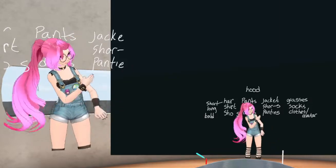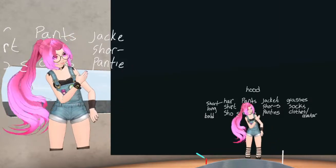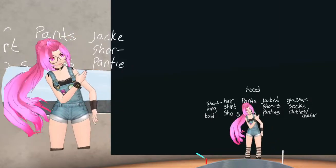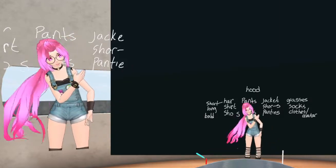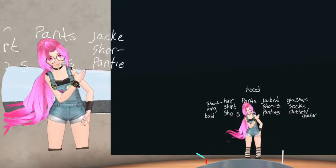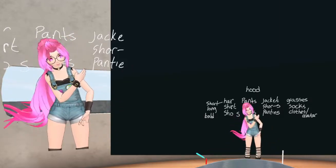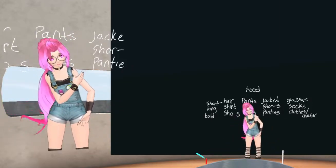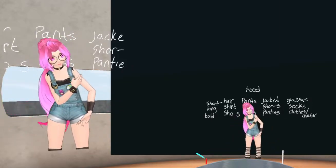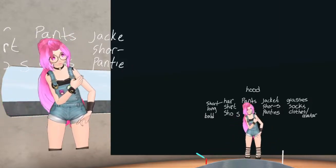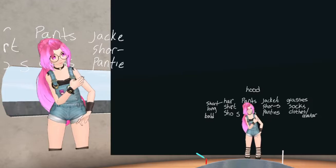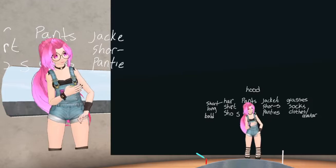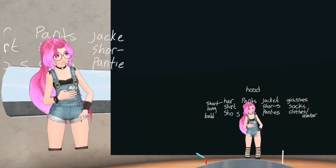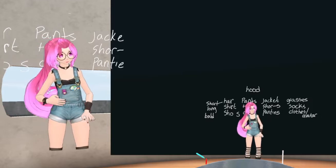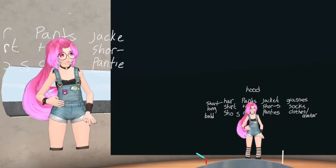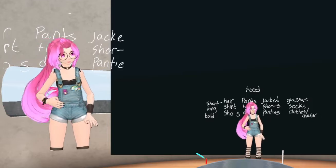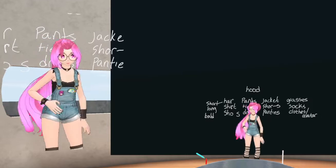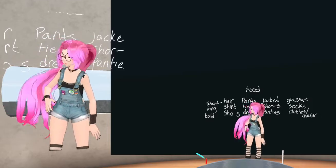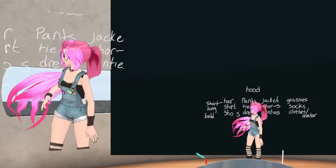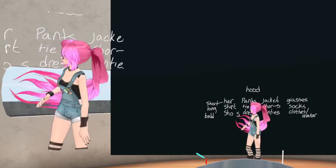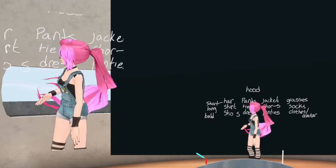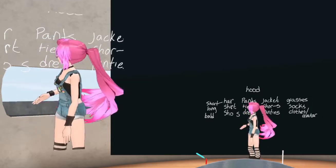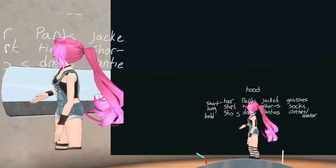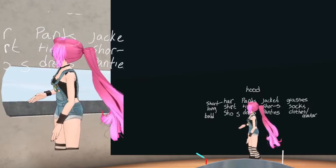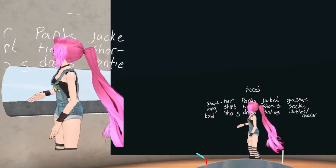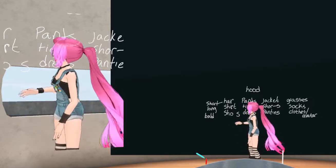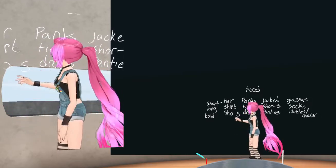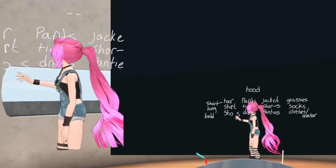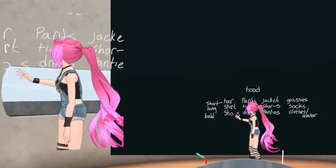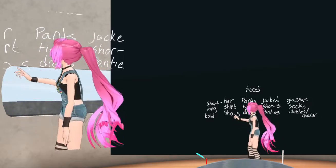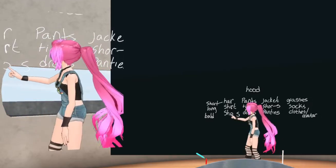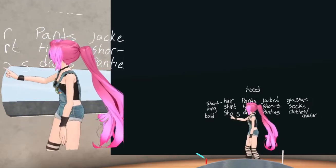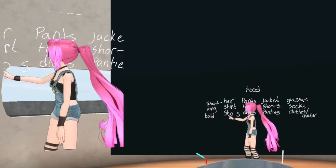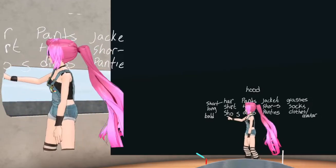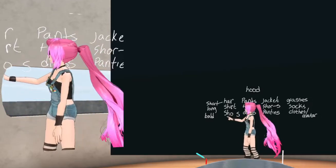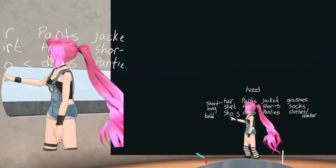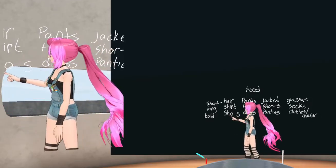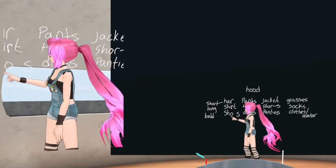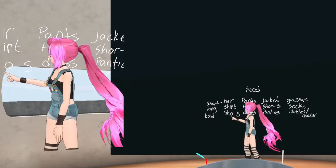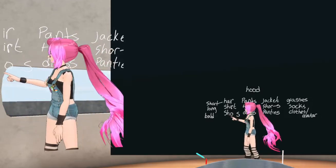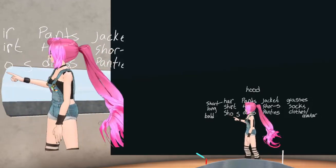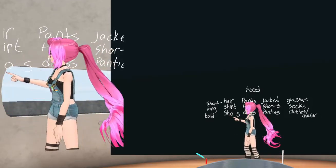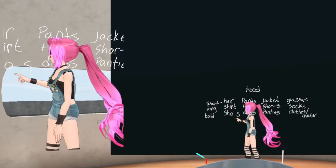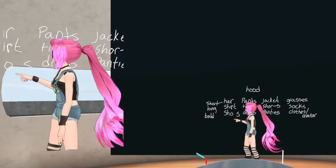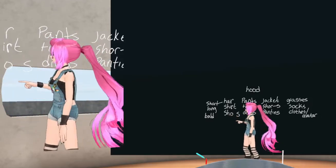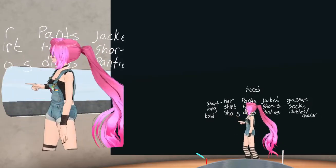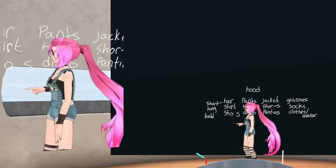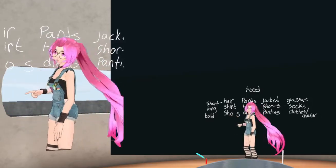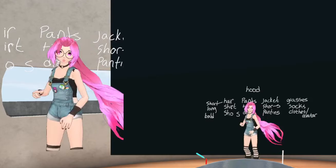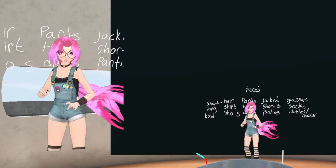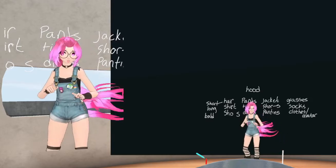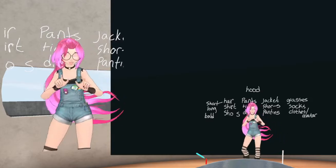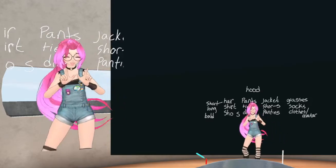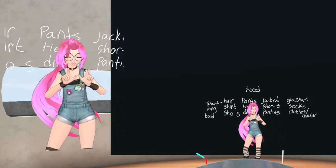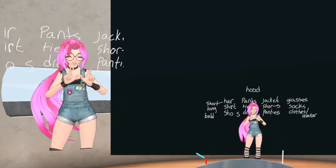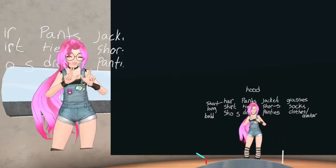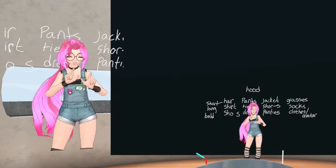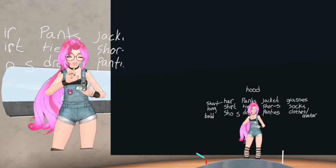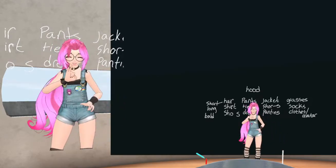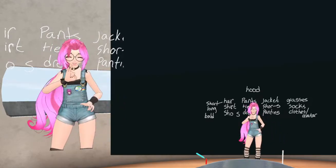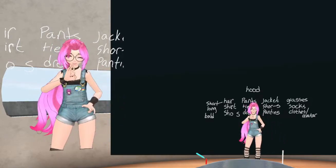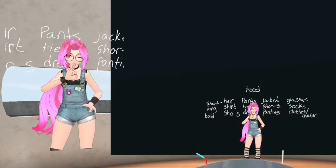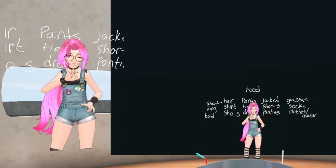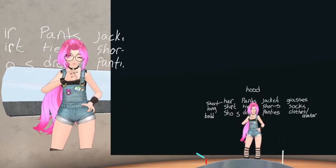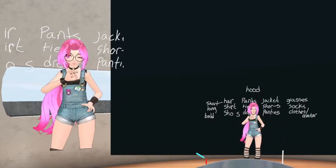Or it's a short sleeve. Yep. And then shoes. So do you know the